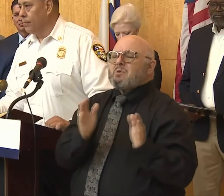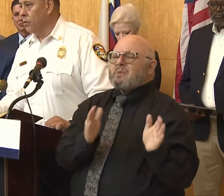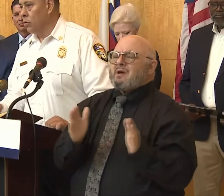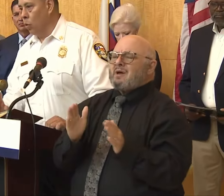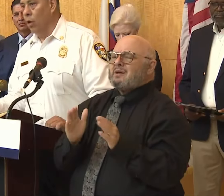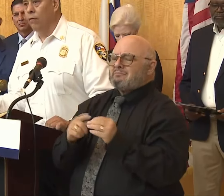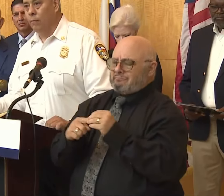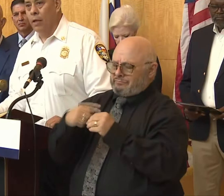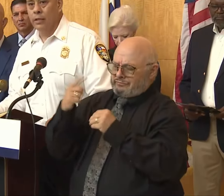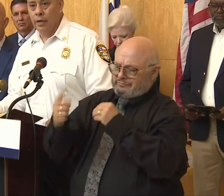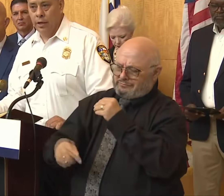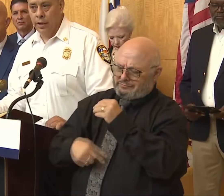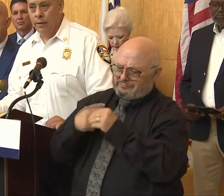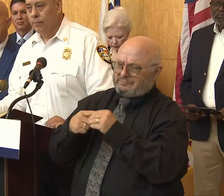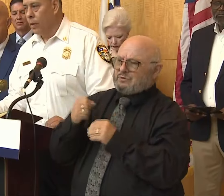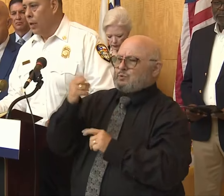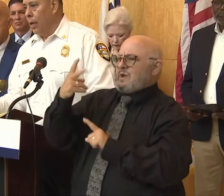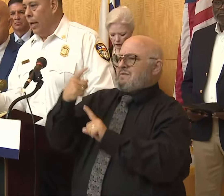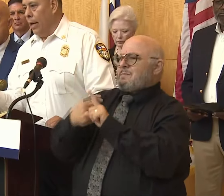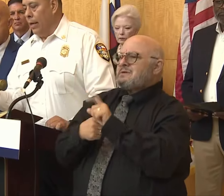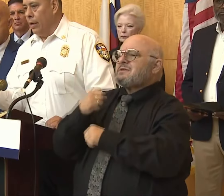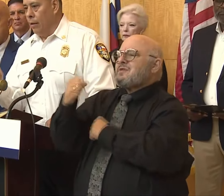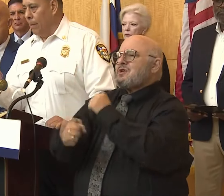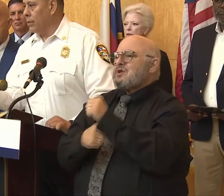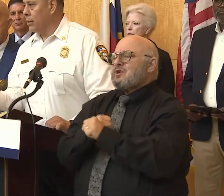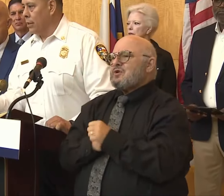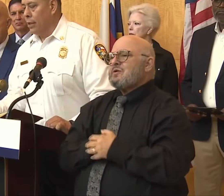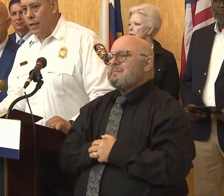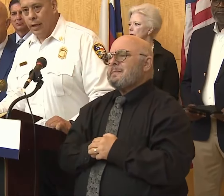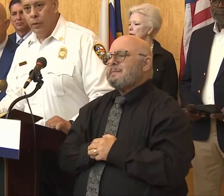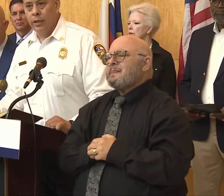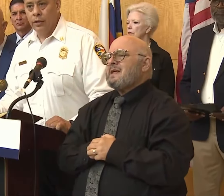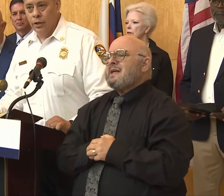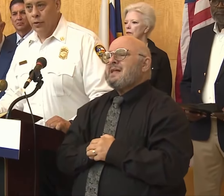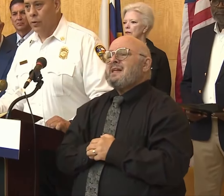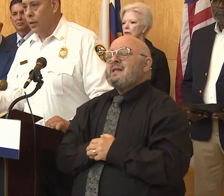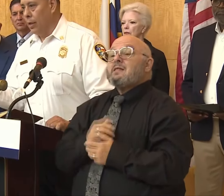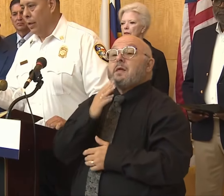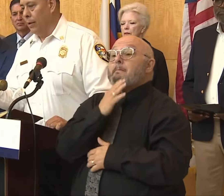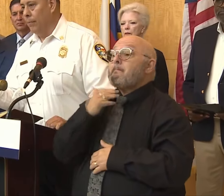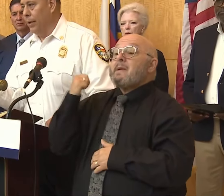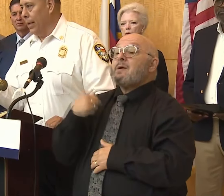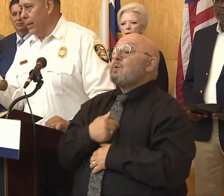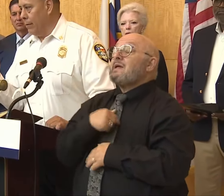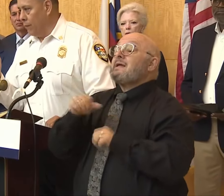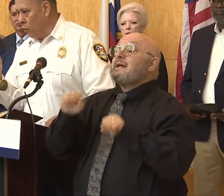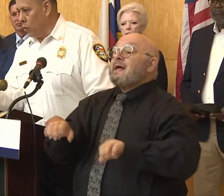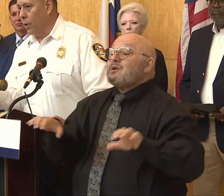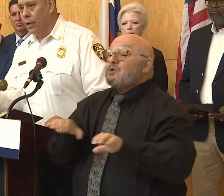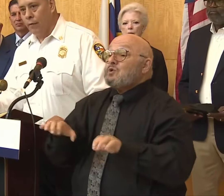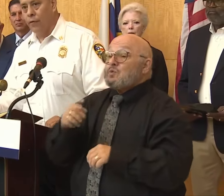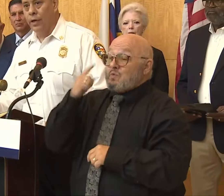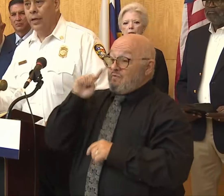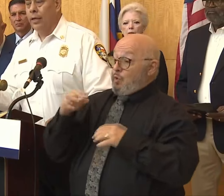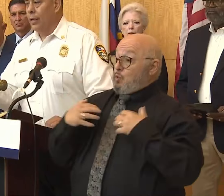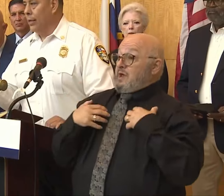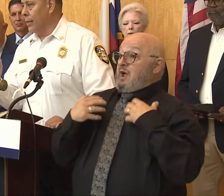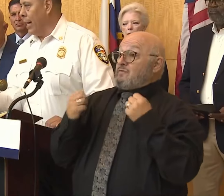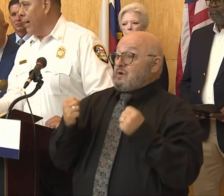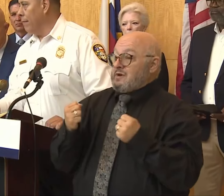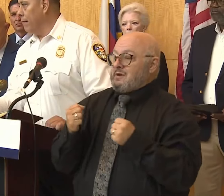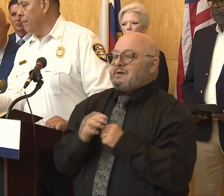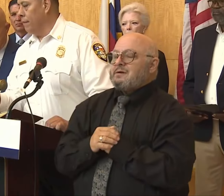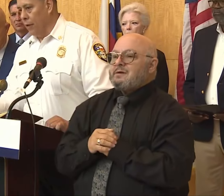long, 12 months out of the year. And the best thing we can do for recovery